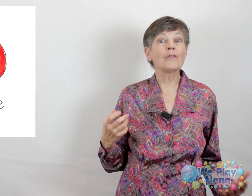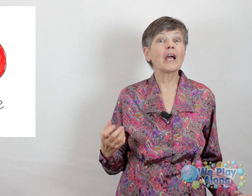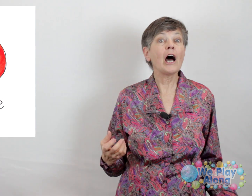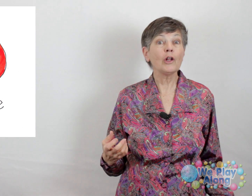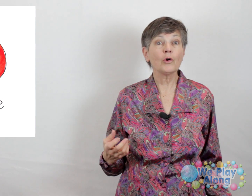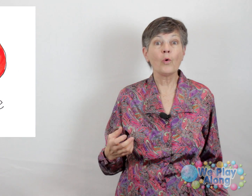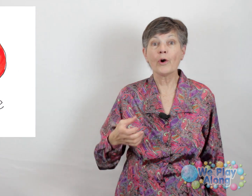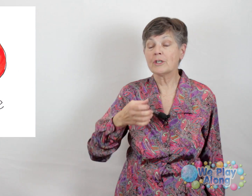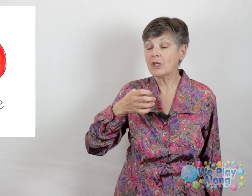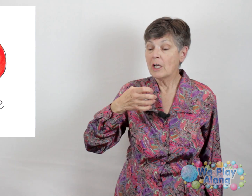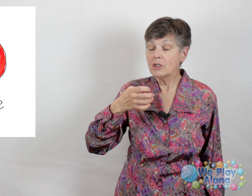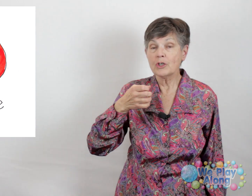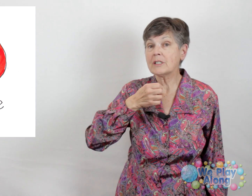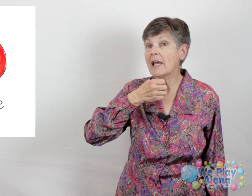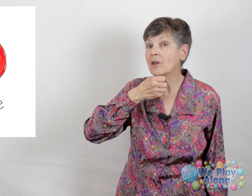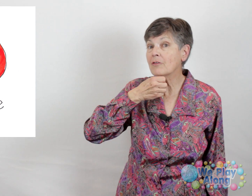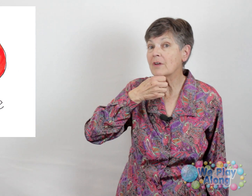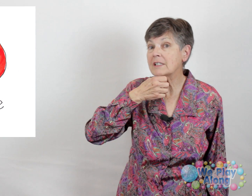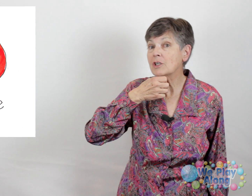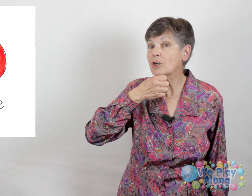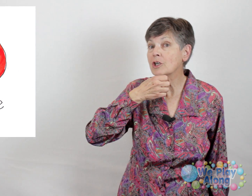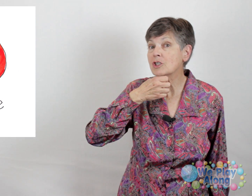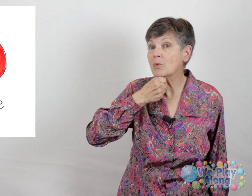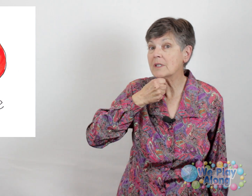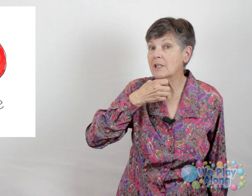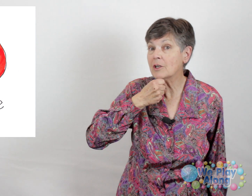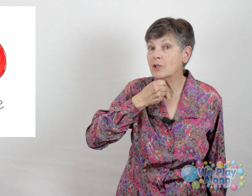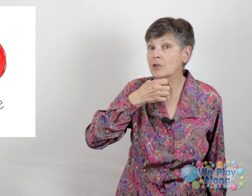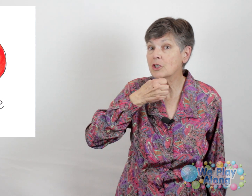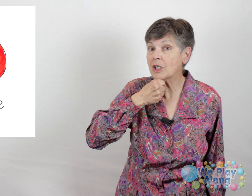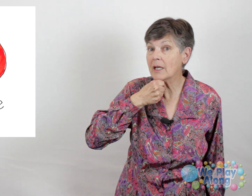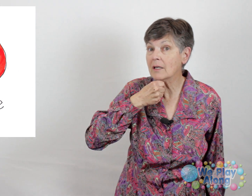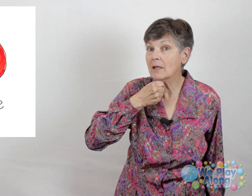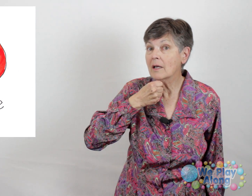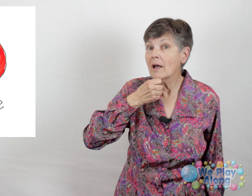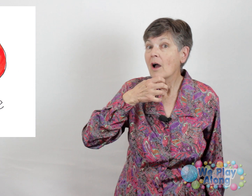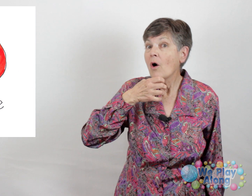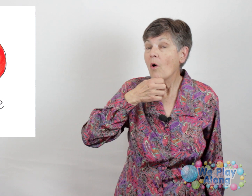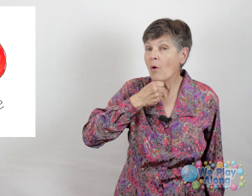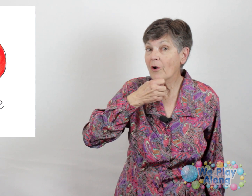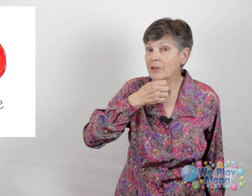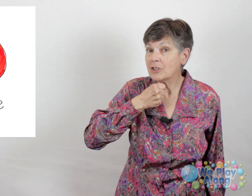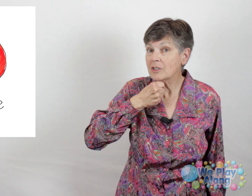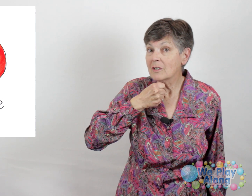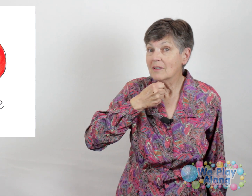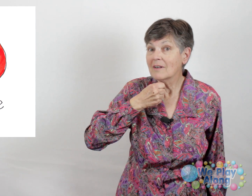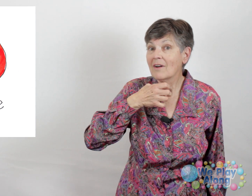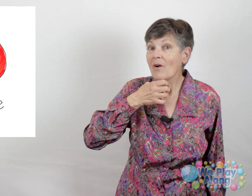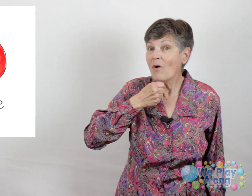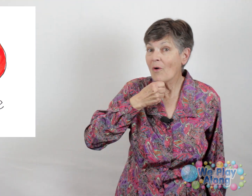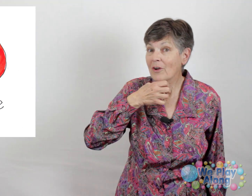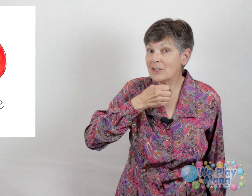the color orange. So you take your fist and you're going to squeeze it under your chin. Orange, orange.